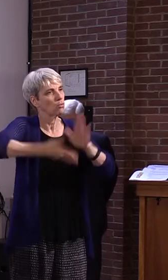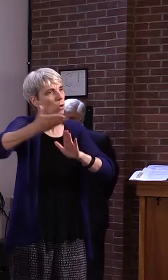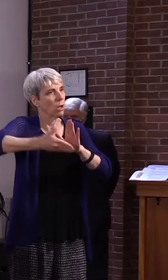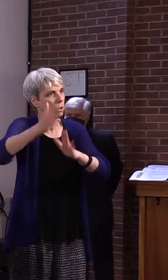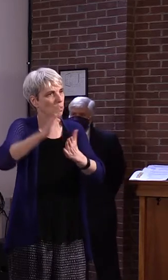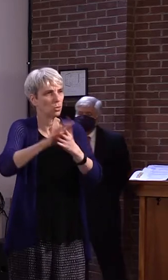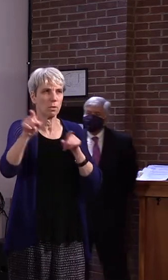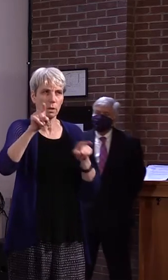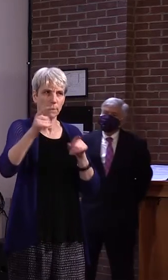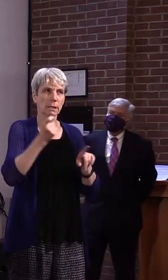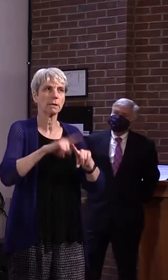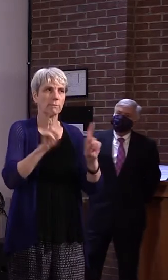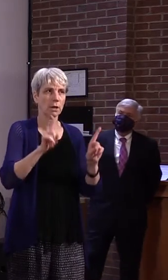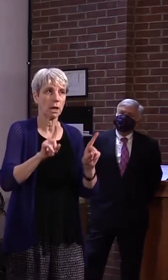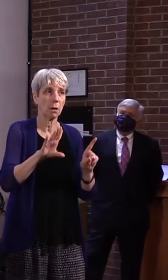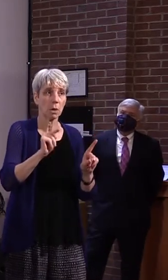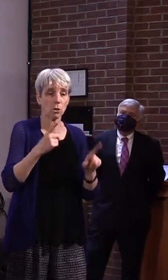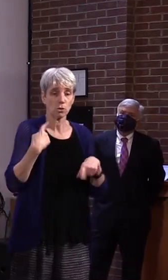all right. We are,